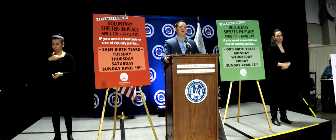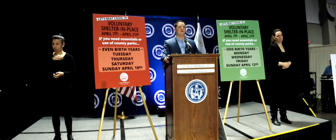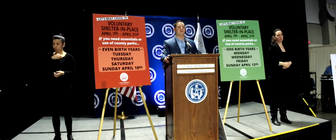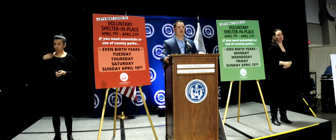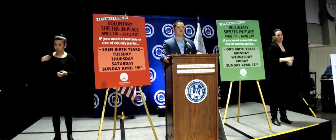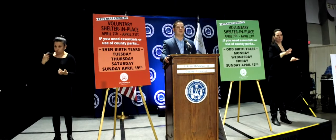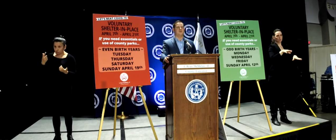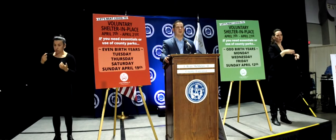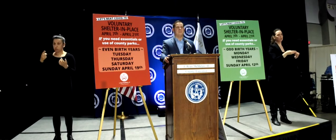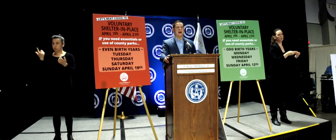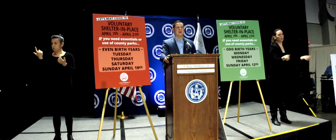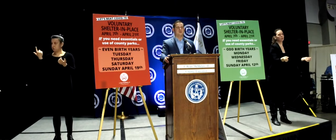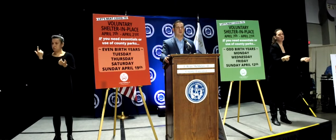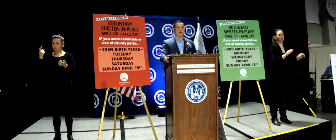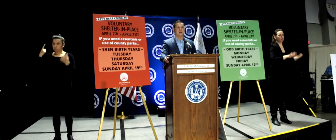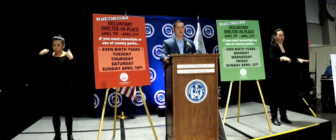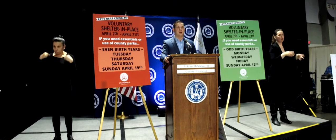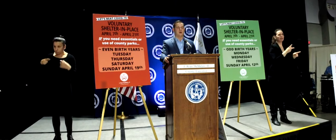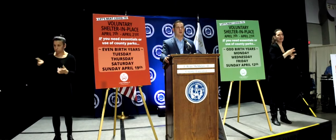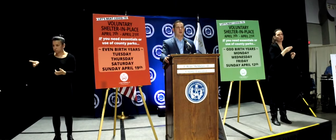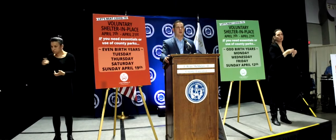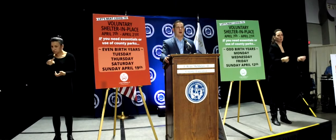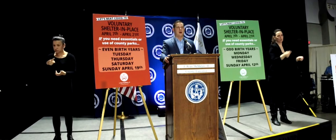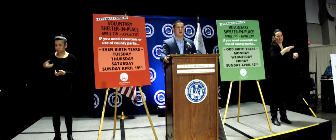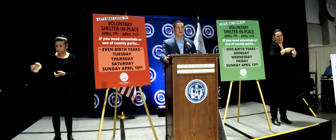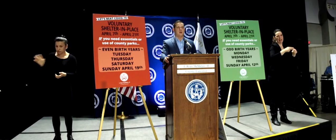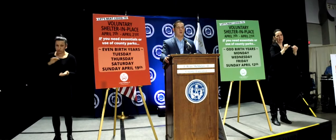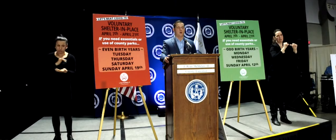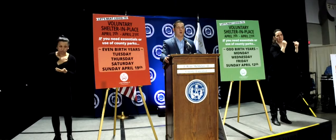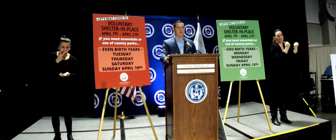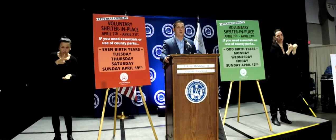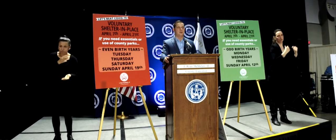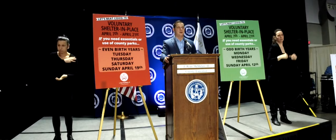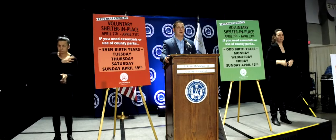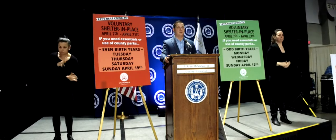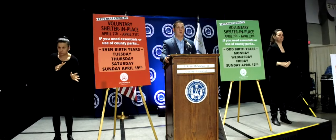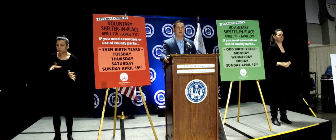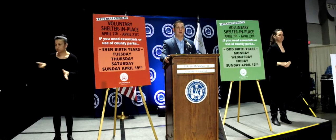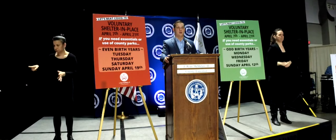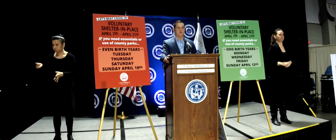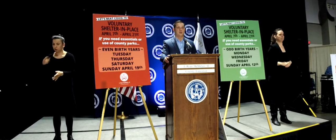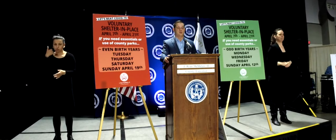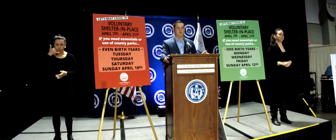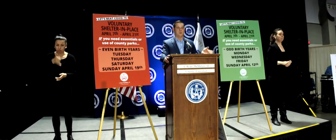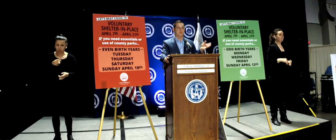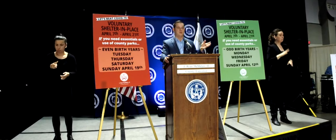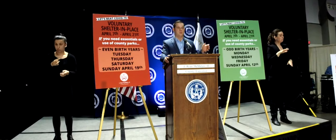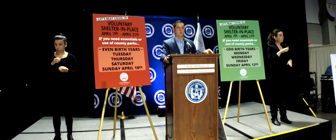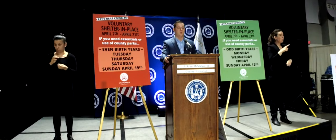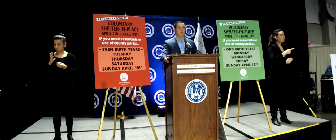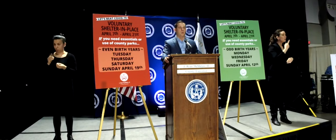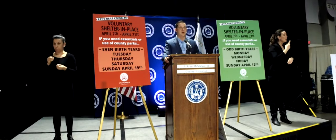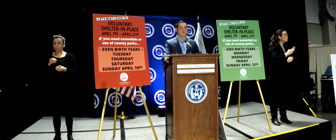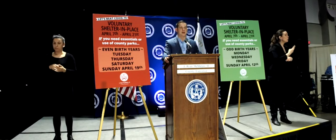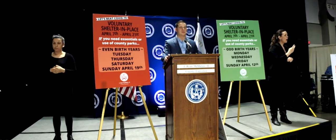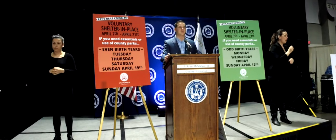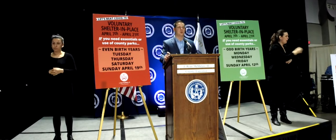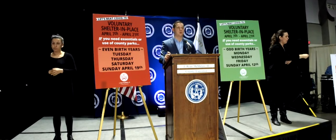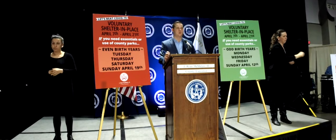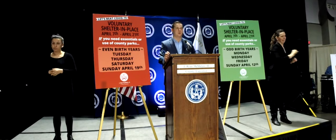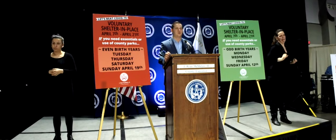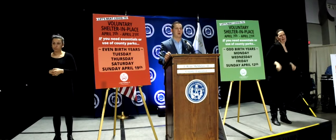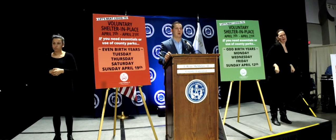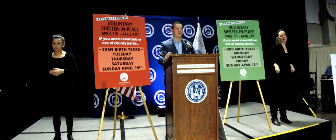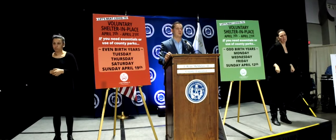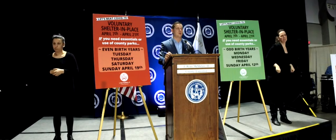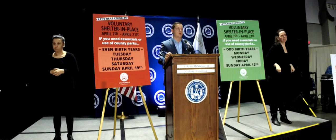315-446-1220. If you have yourself in a bind for daycare and or you need for 1 day or 2 days or the month of April, we have slots for